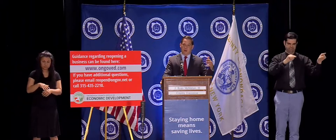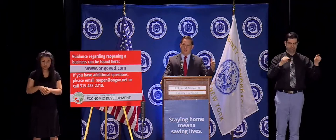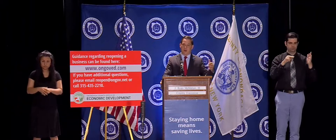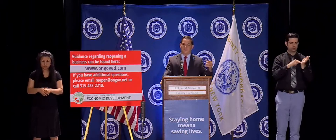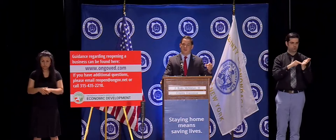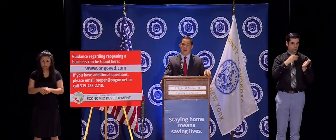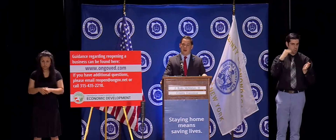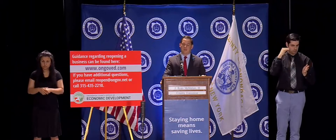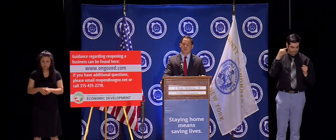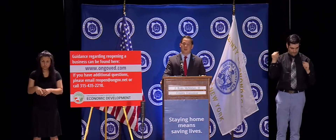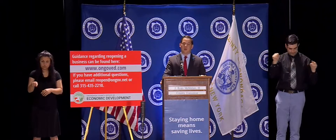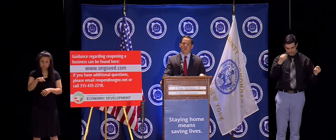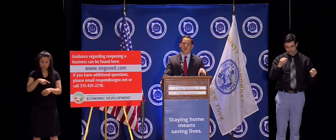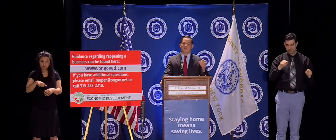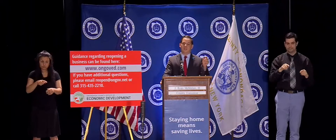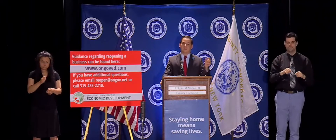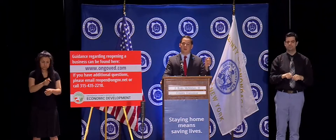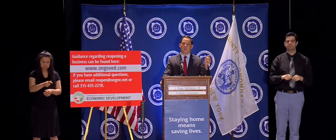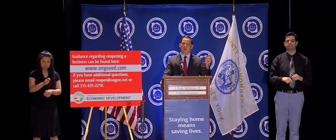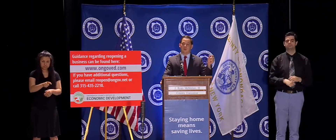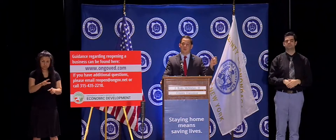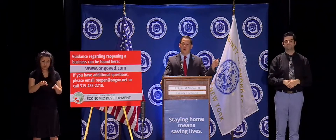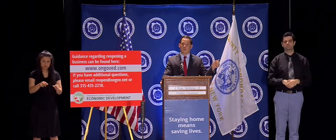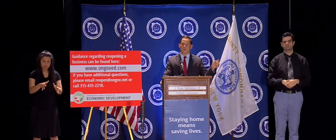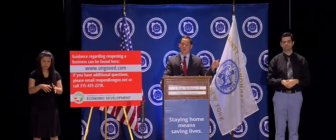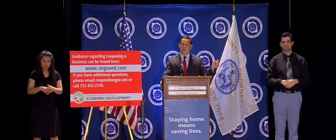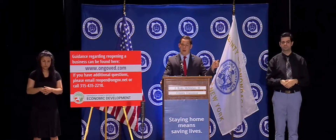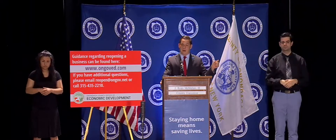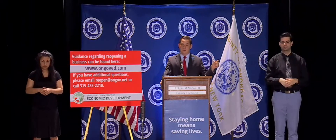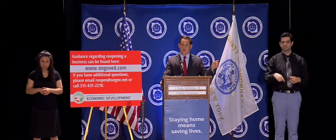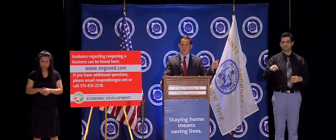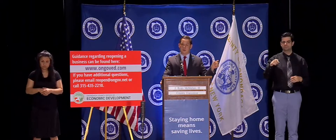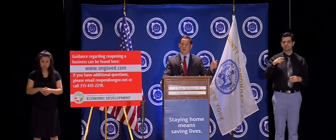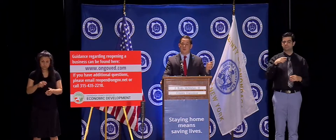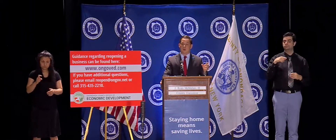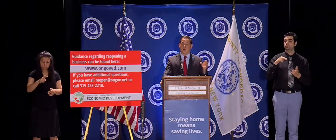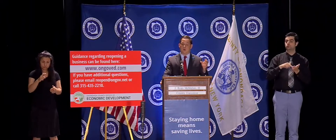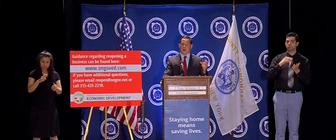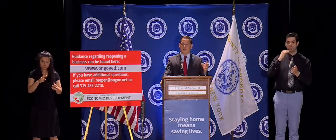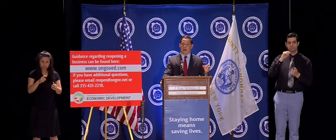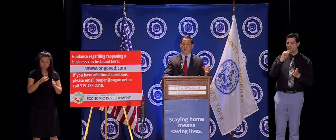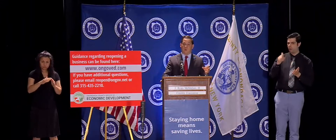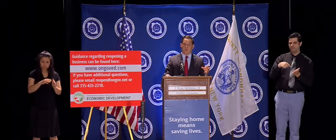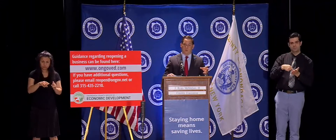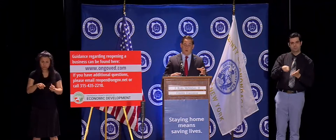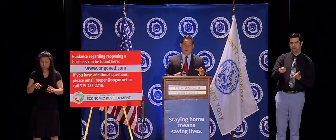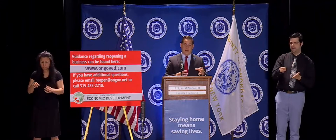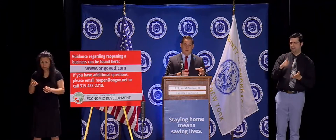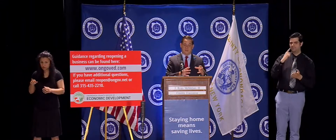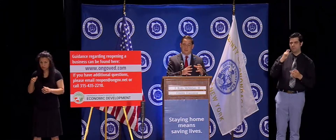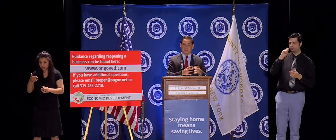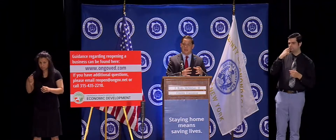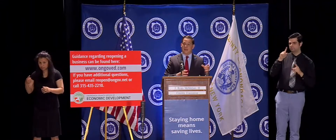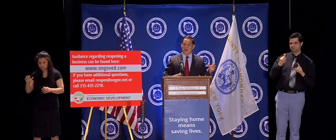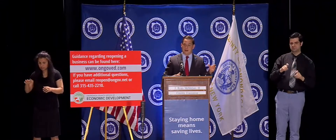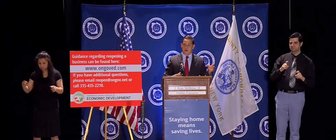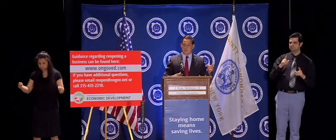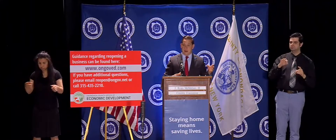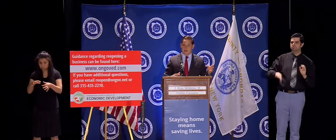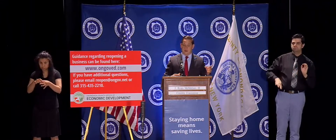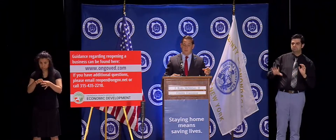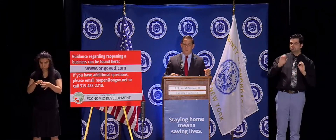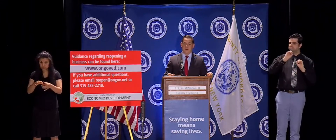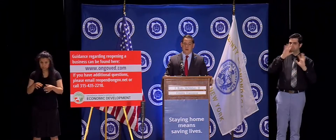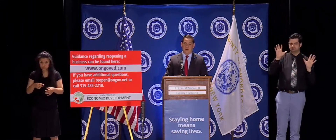some of the pressure off the labs. We have teamed up nursing homes with labs, so that not one lab is getting inundated